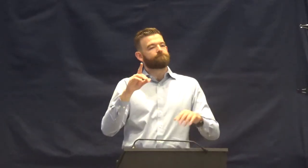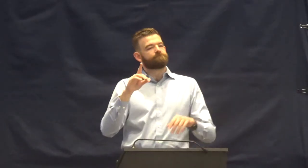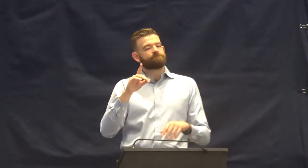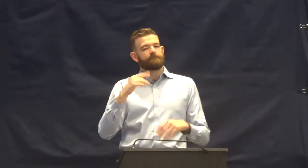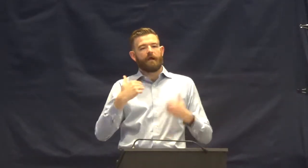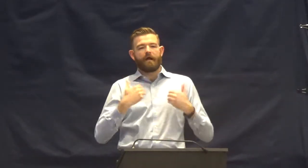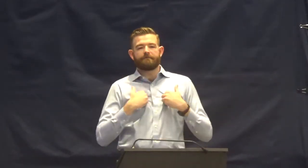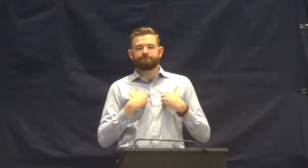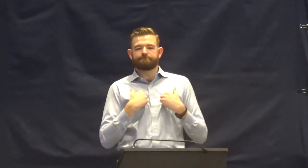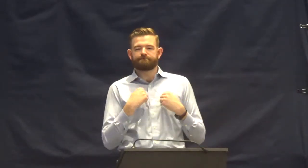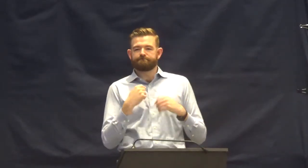professor,